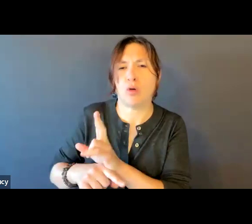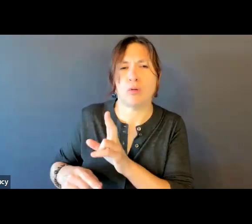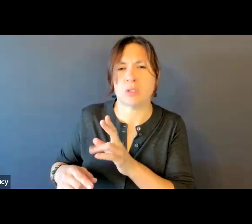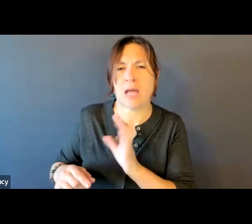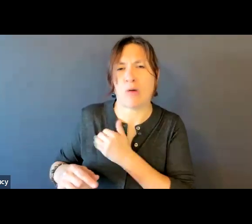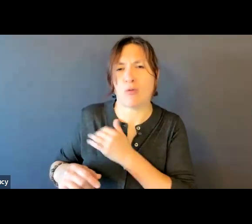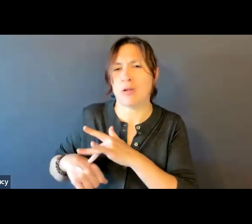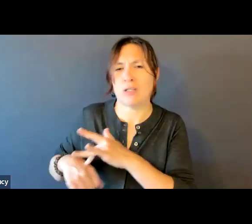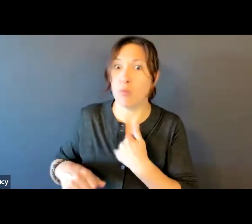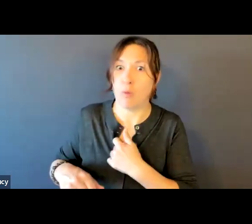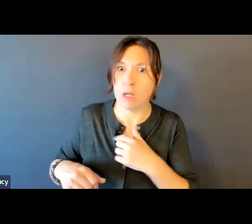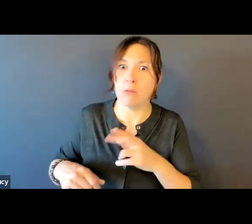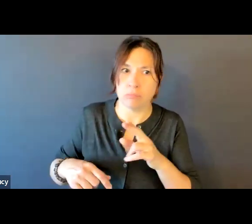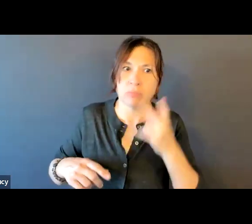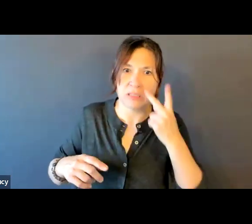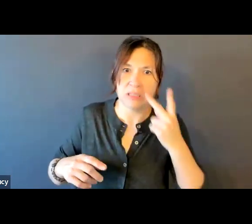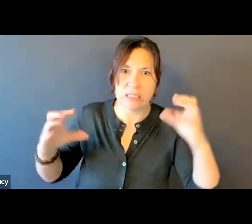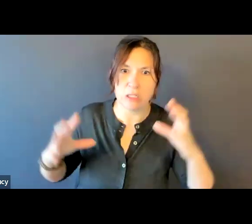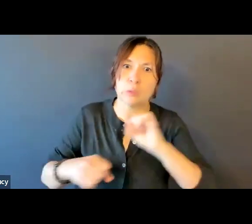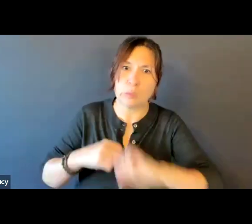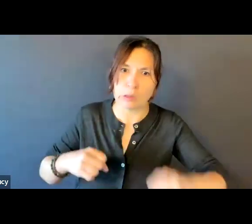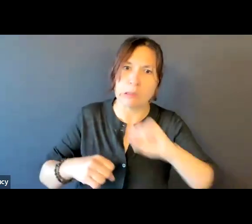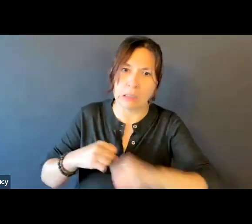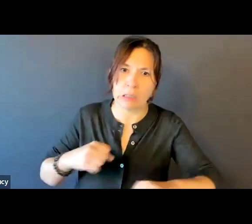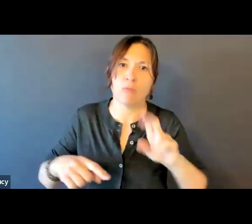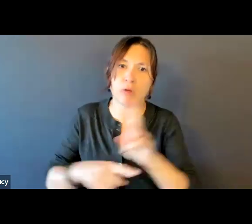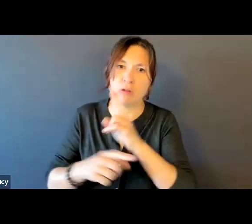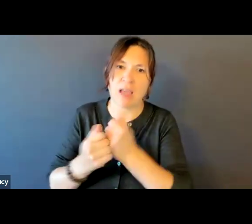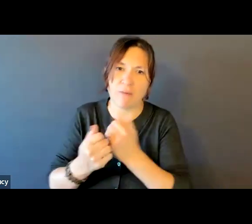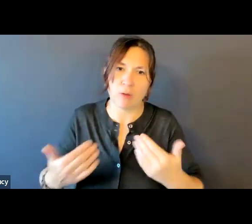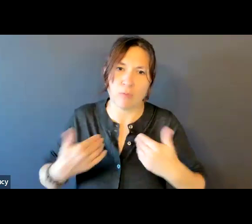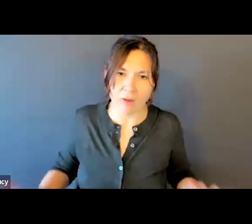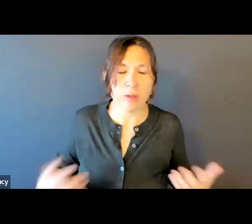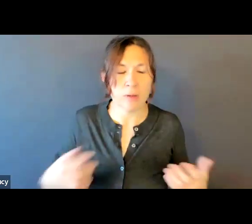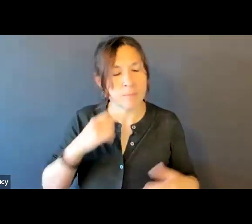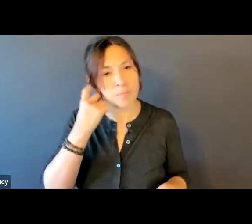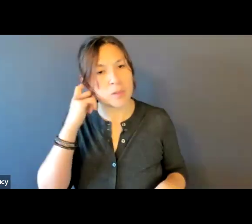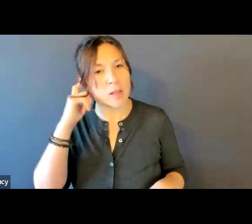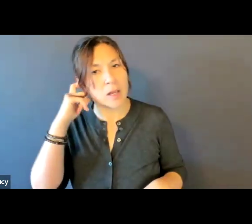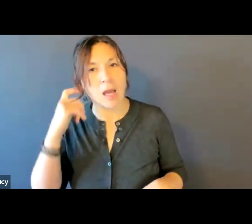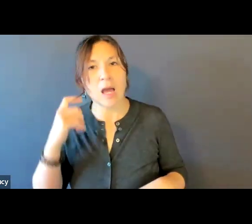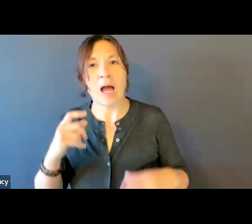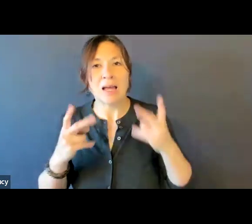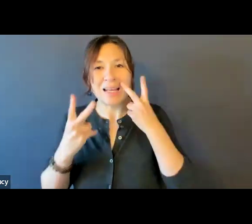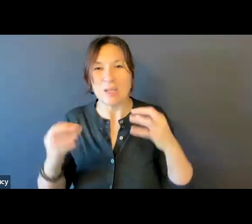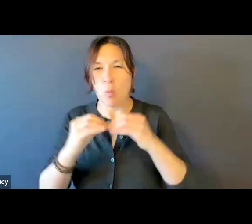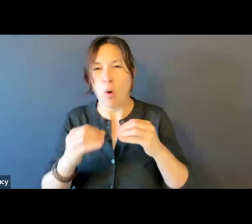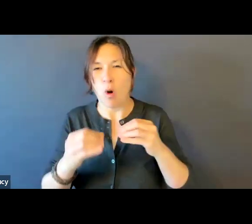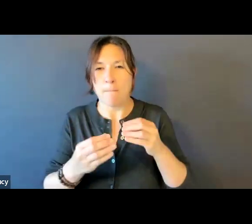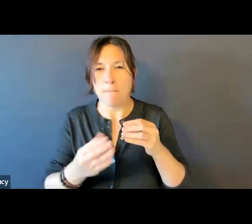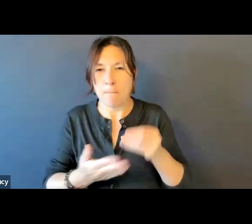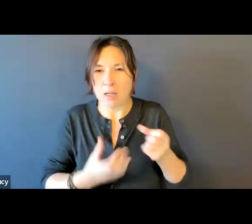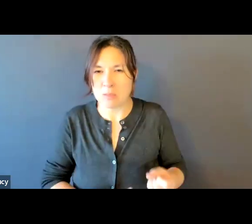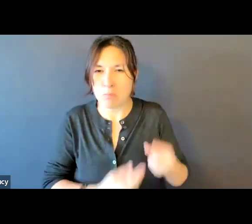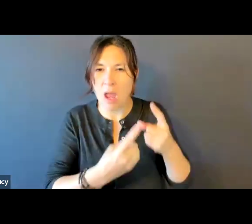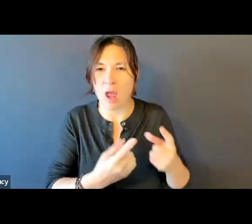and every day. Yeah. I would say for me, around our inclusion and making sure that we have supports, particularly I have a